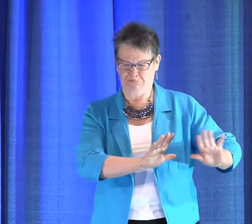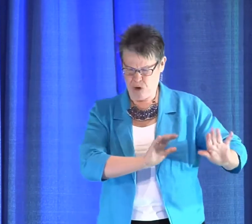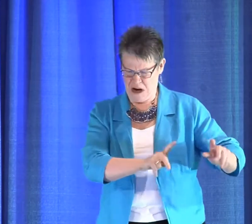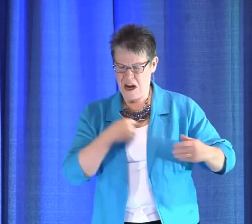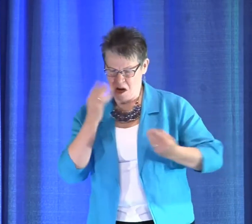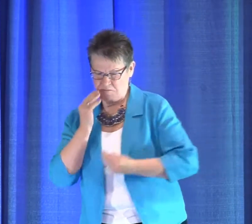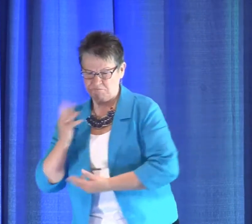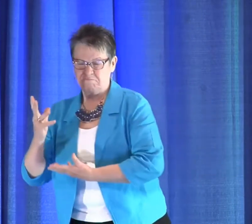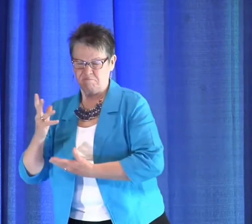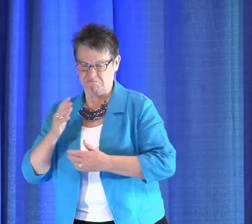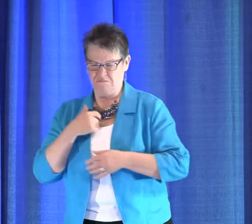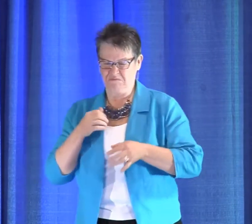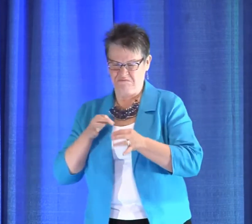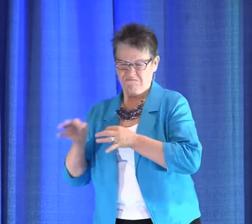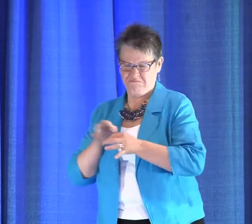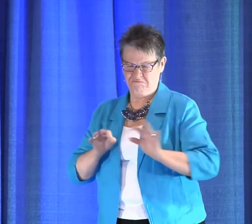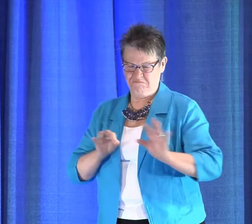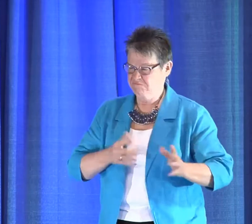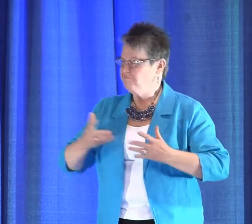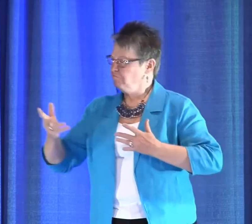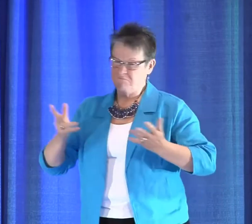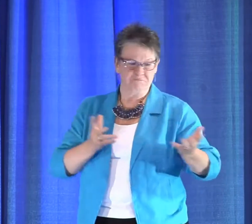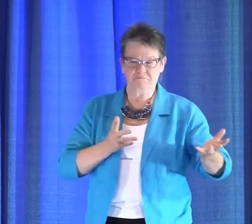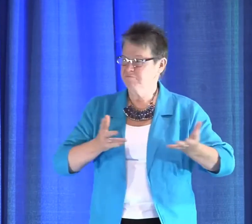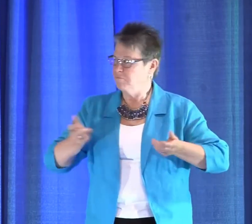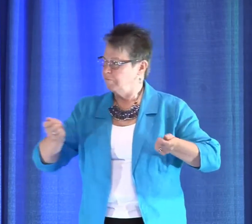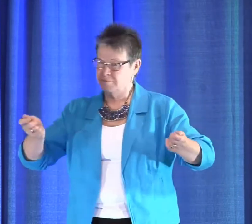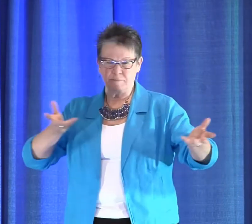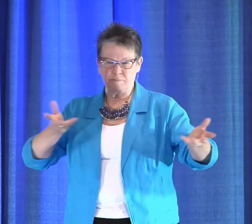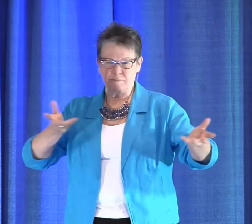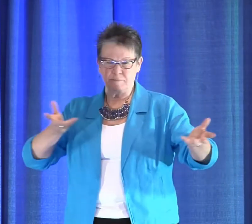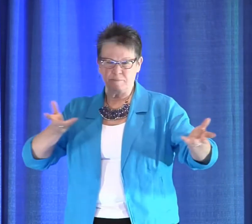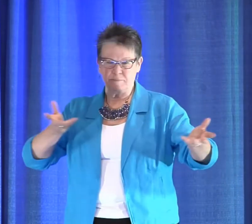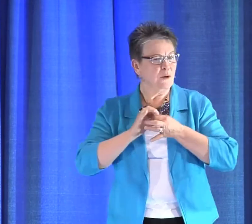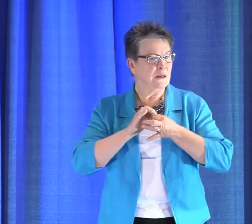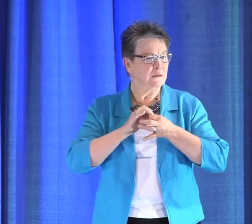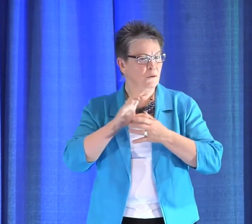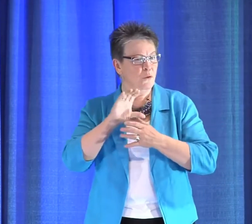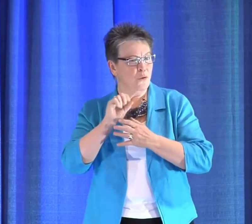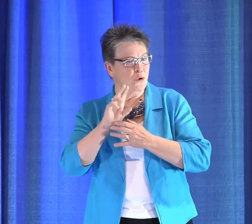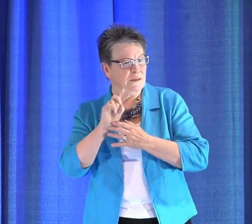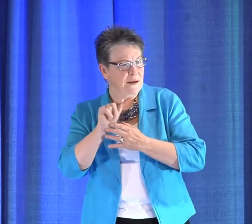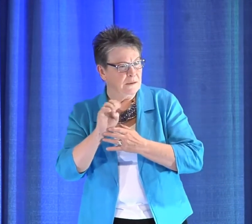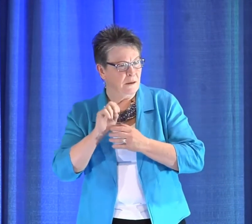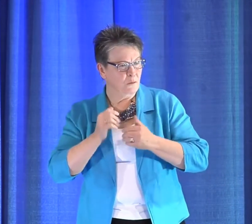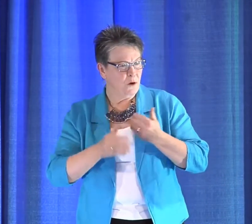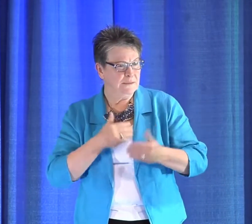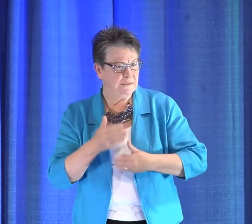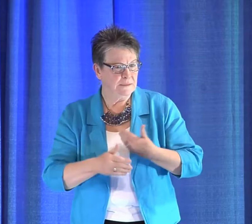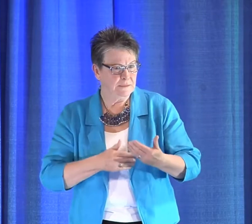Making sure that everything is clear in communication is a struggle. Interpreters usually going to only